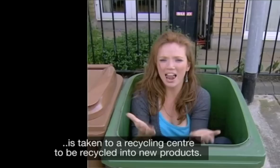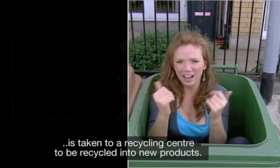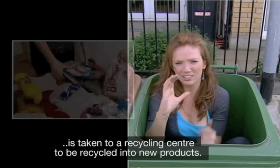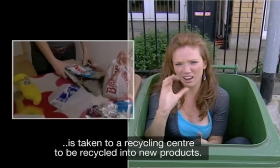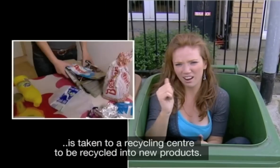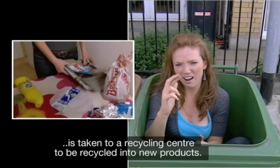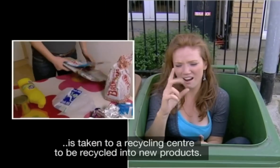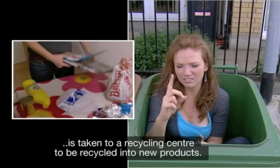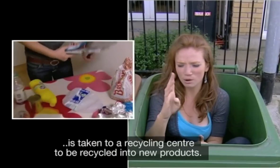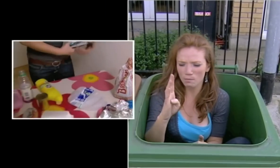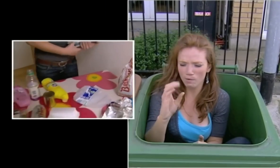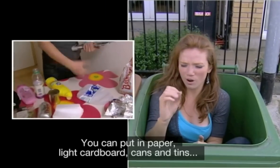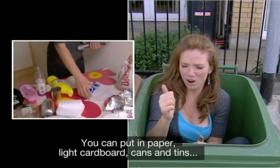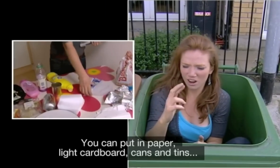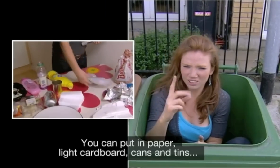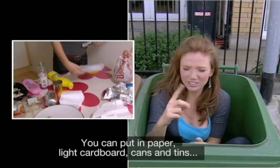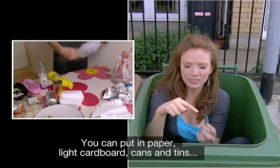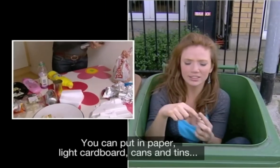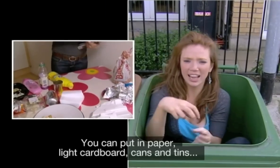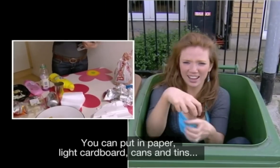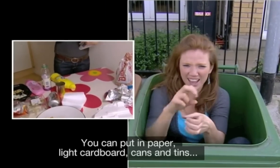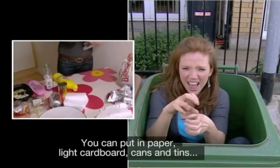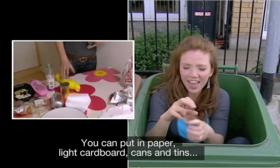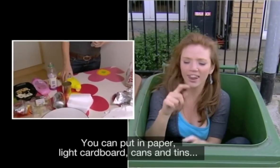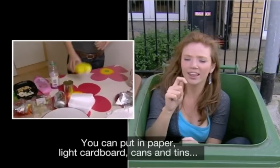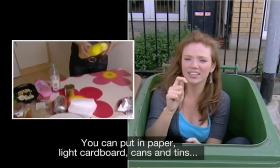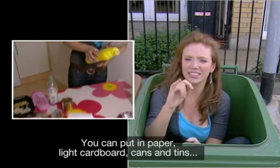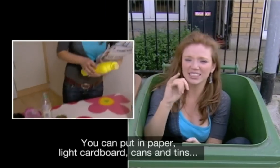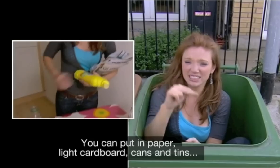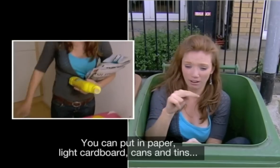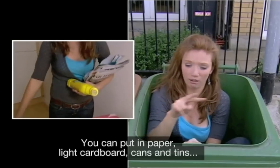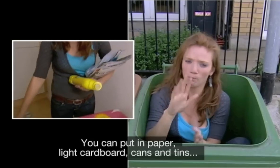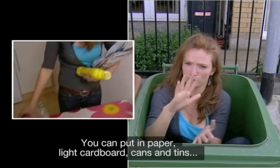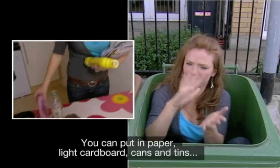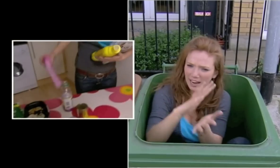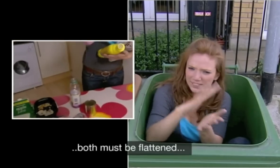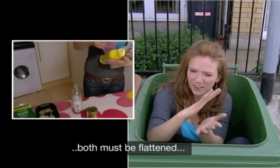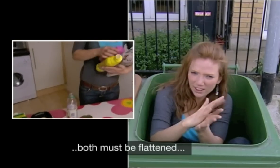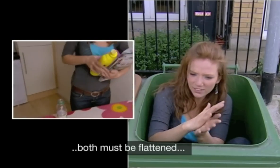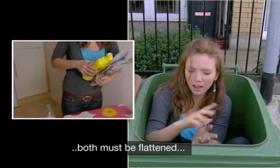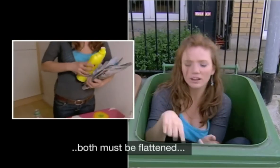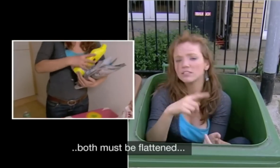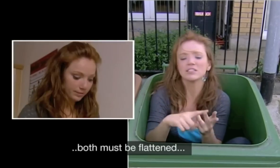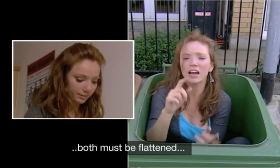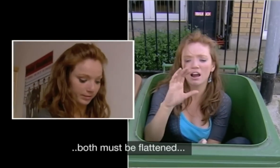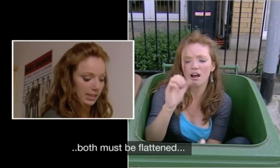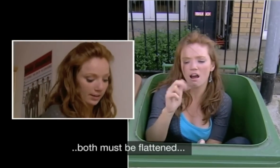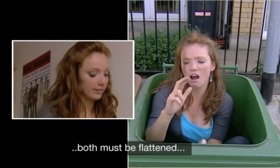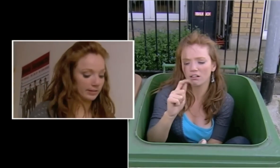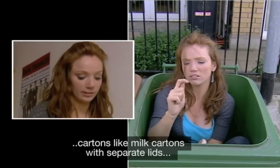new products. You can put in paper, light cardboard, cans and tins, both must be flattened,